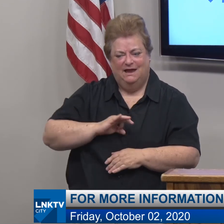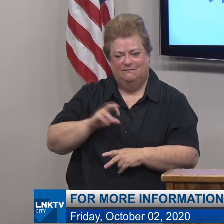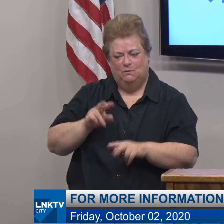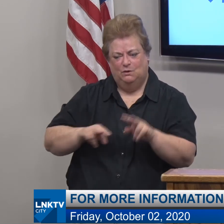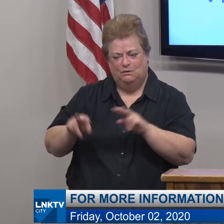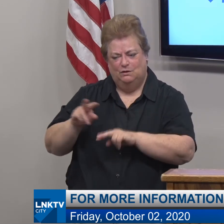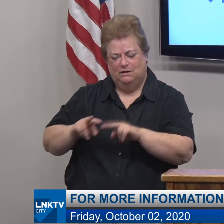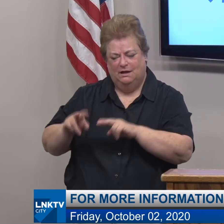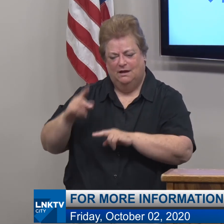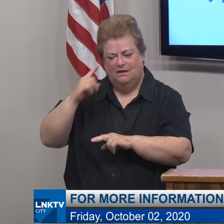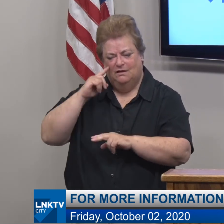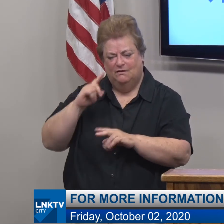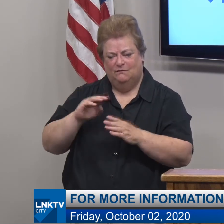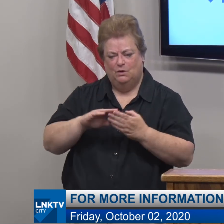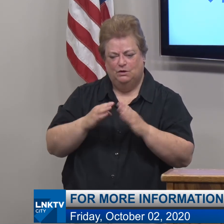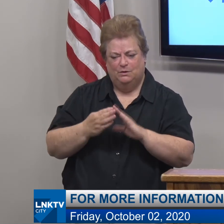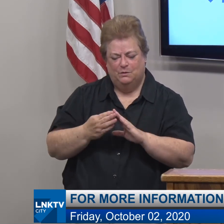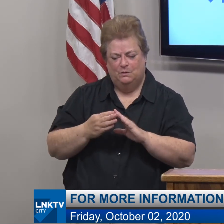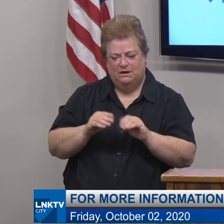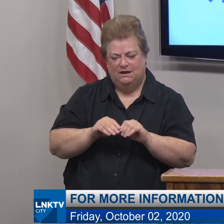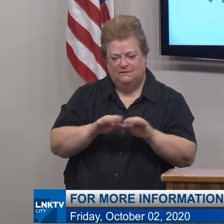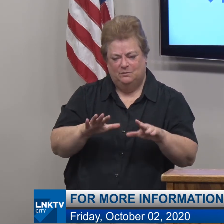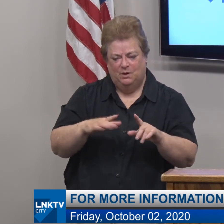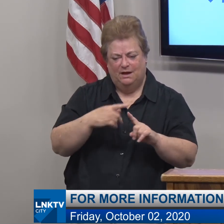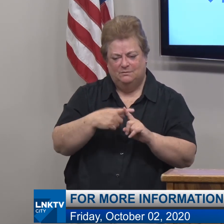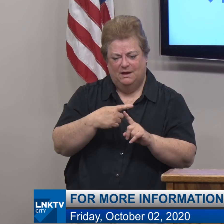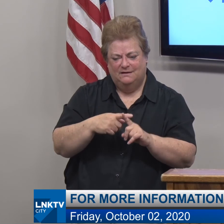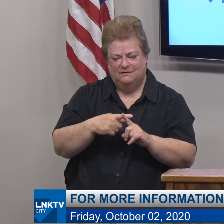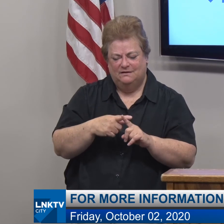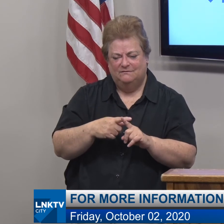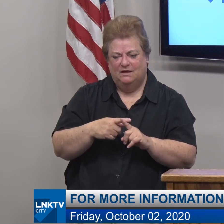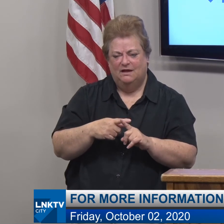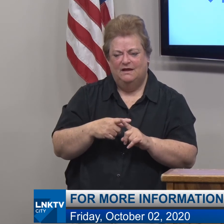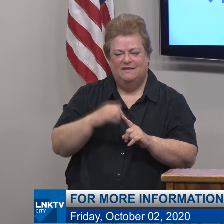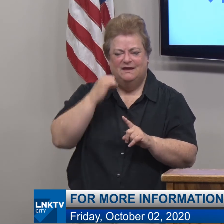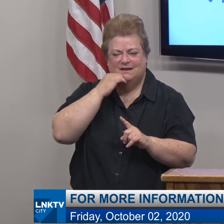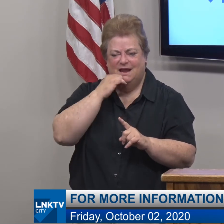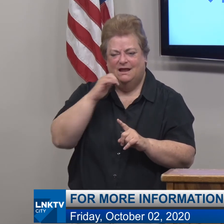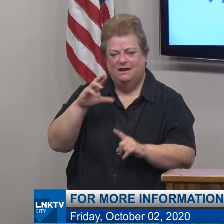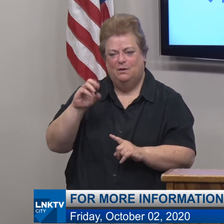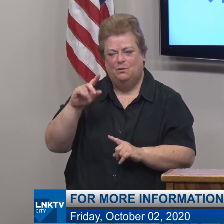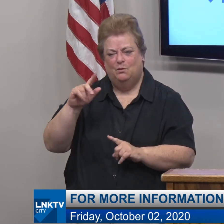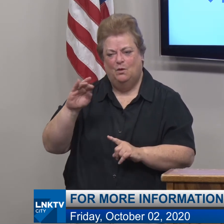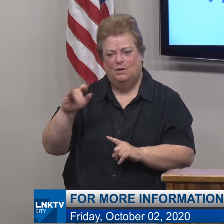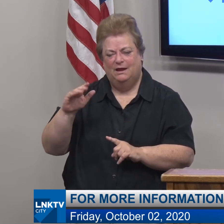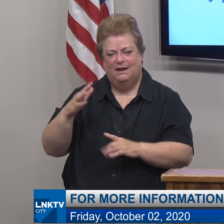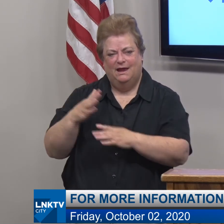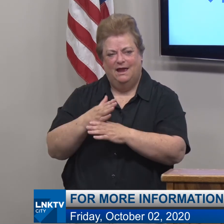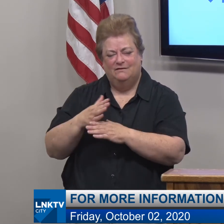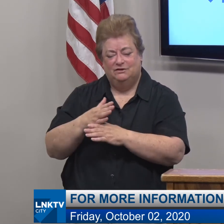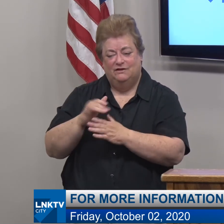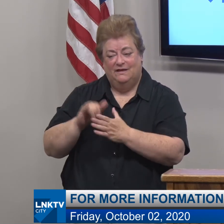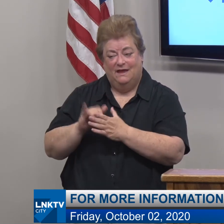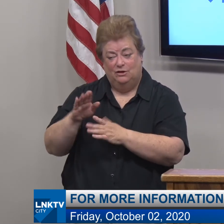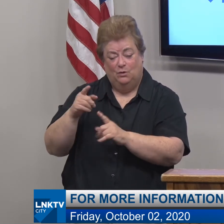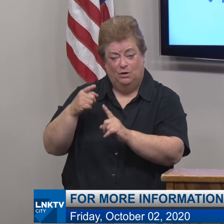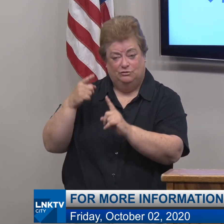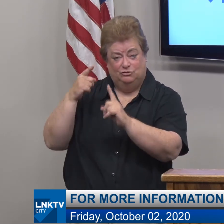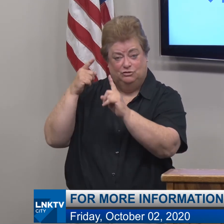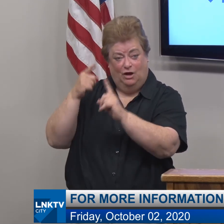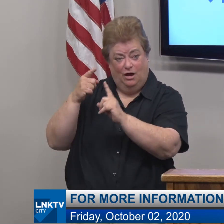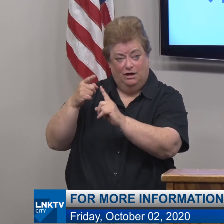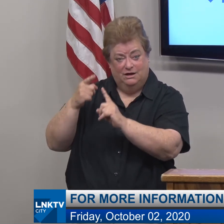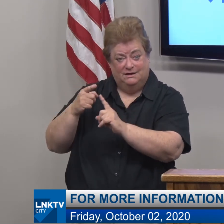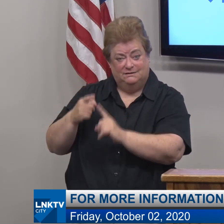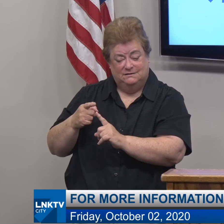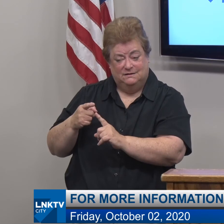community spread, positivity rate, daily rolling average, that are your targets for when